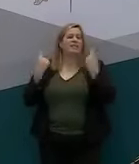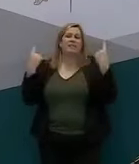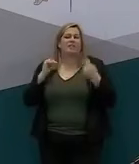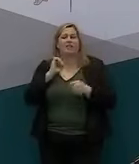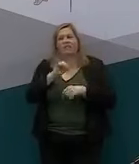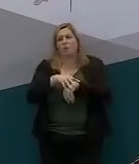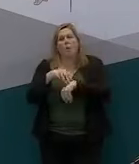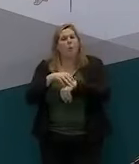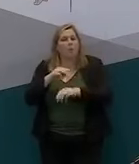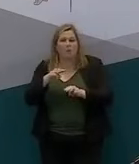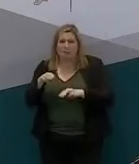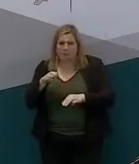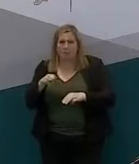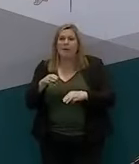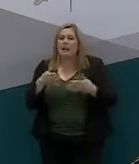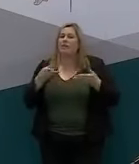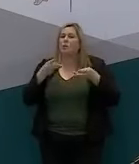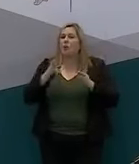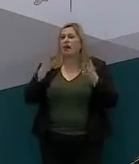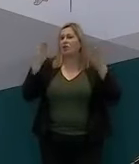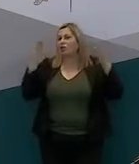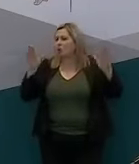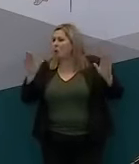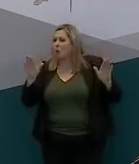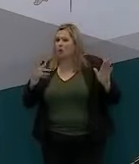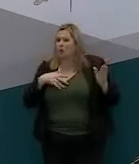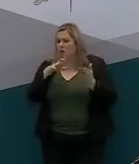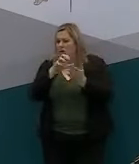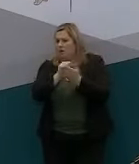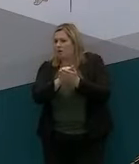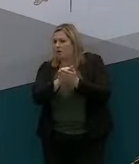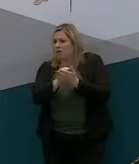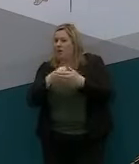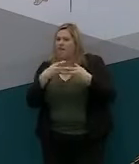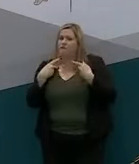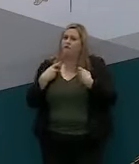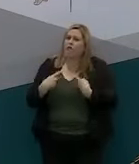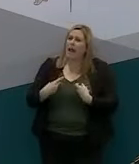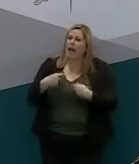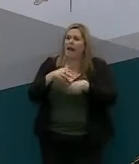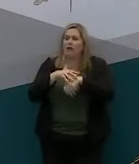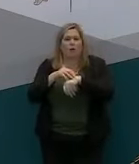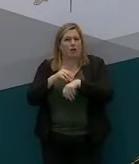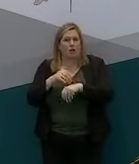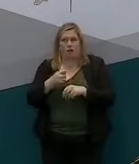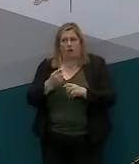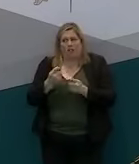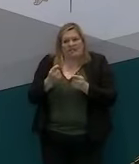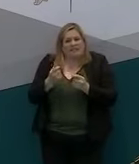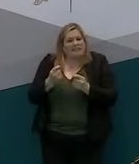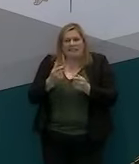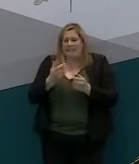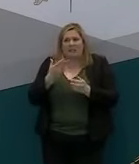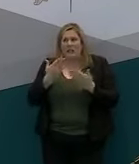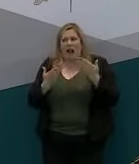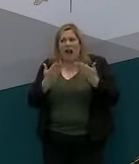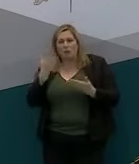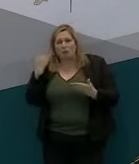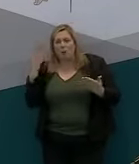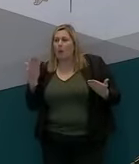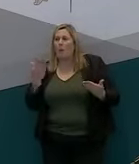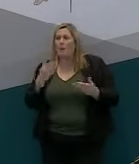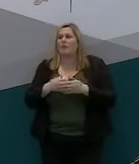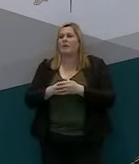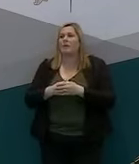emphasise this, the way that it can present in different ways among frailer older people, which are much more non-specific. Are there any indications as to